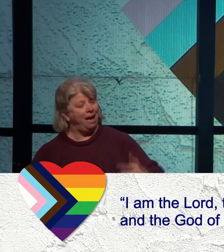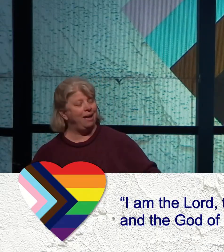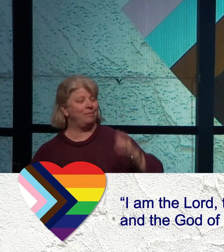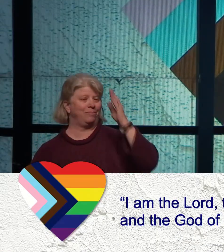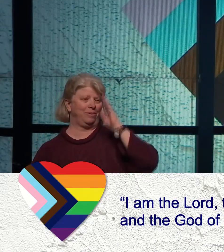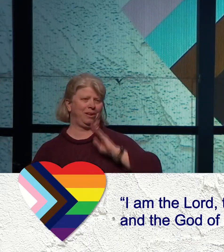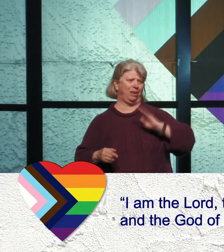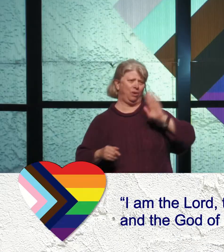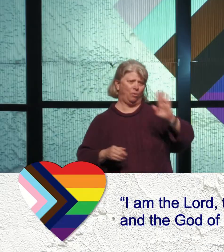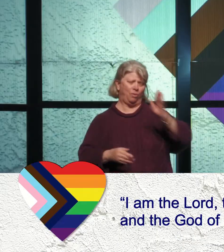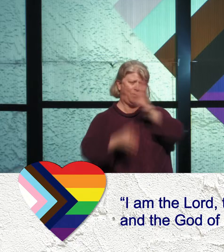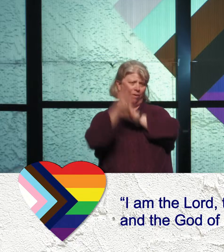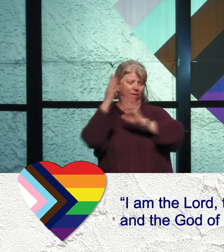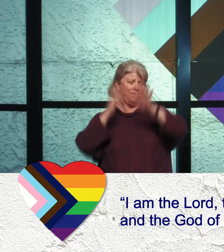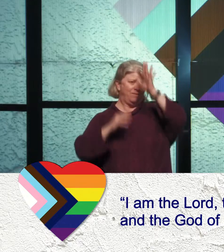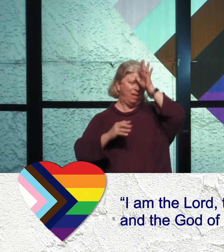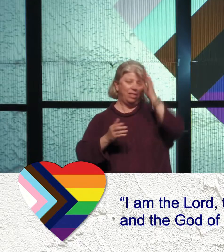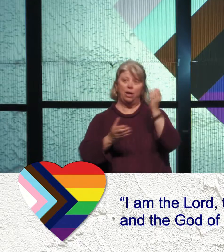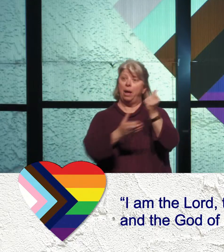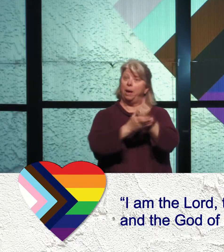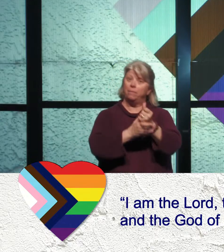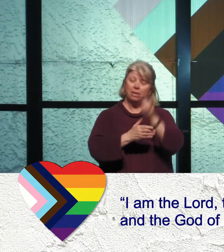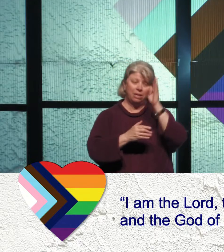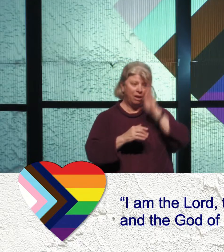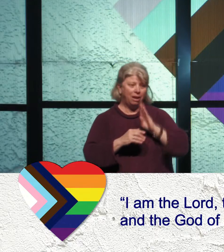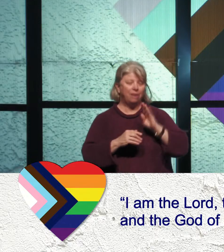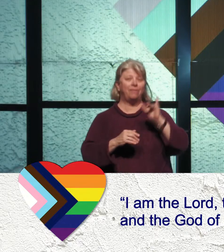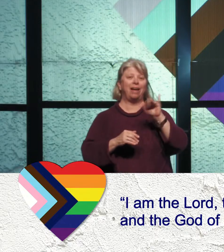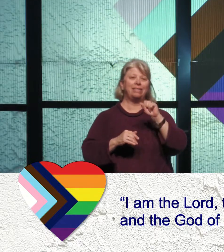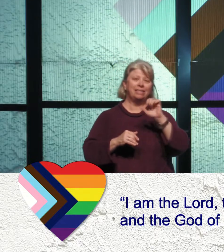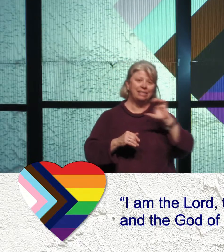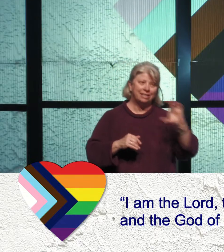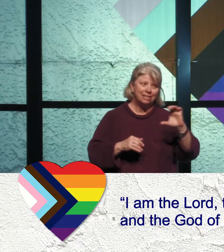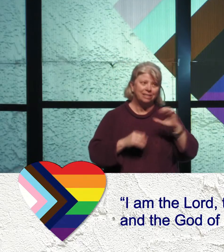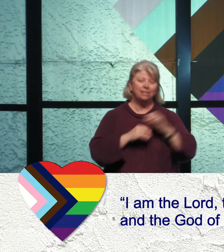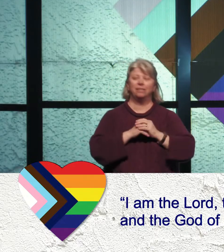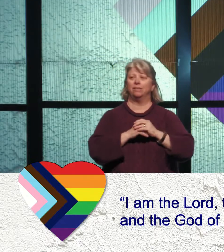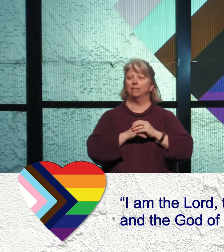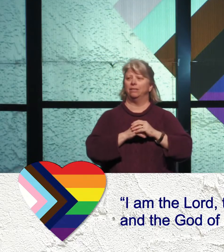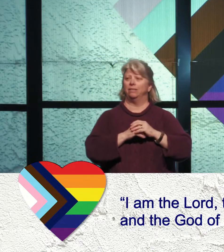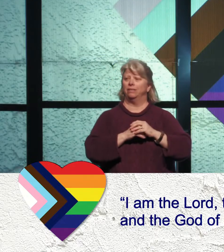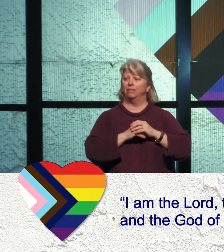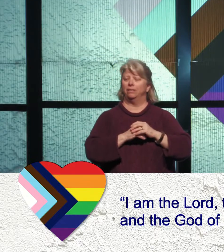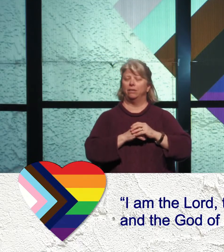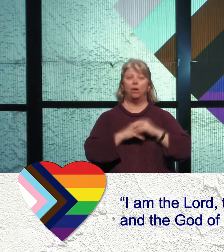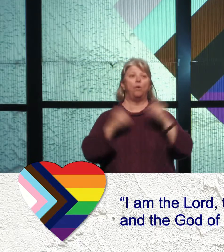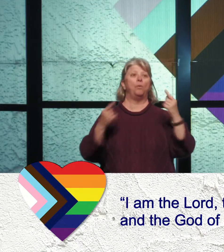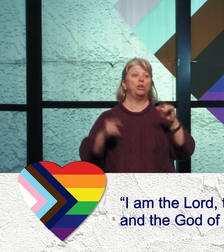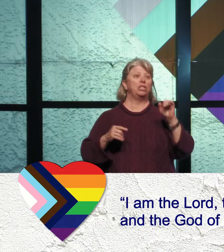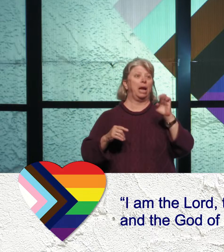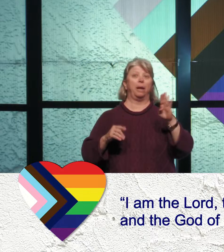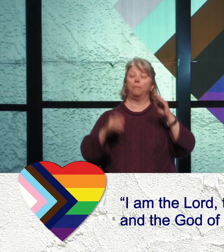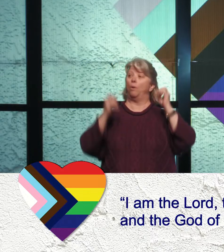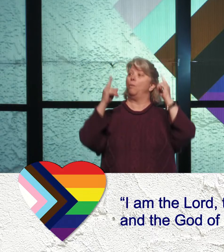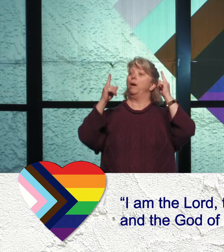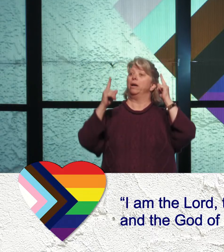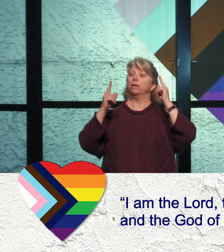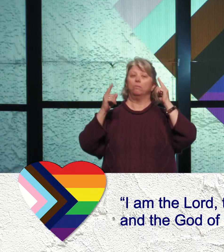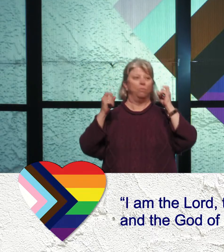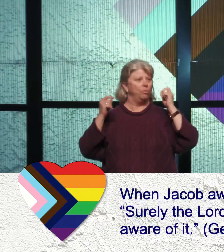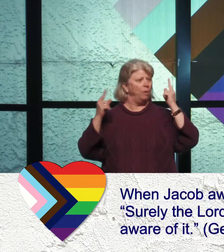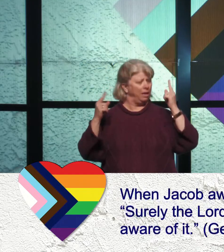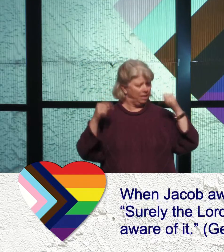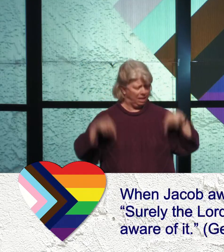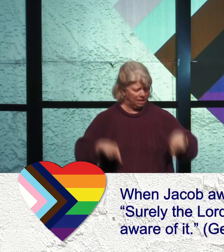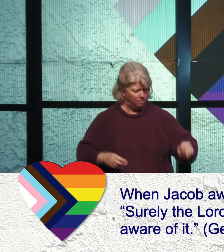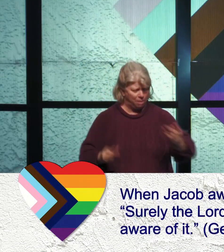the God of your father Abraham and the God of Isaac. And so when Jacob awakes, he wakes up from